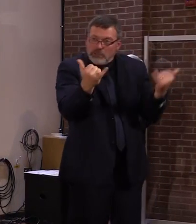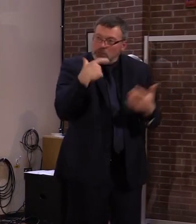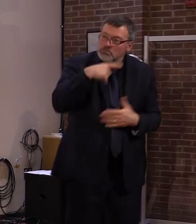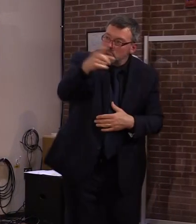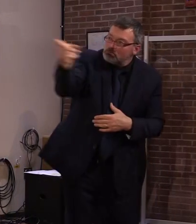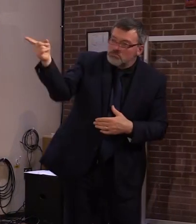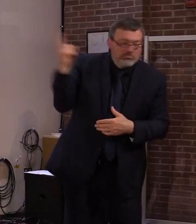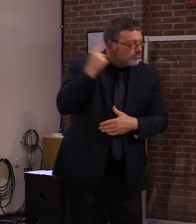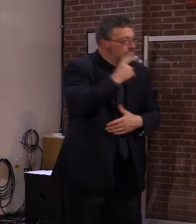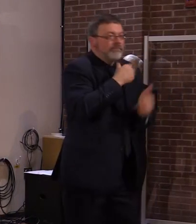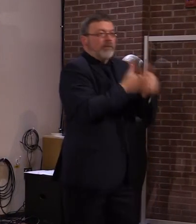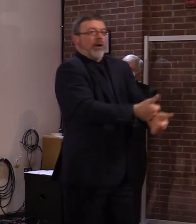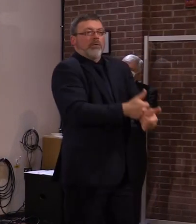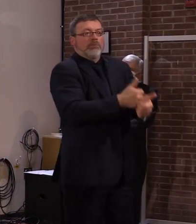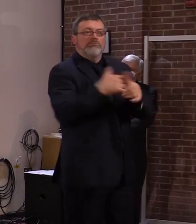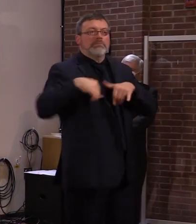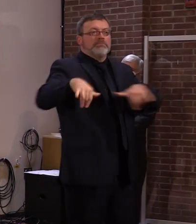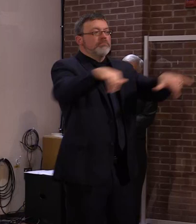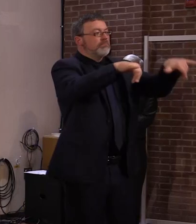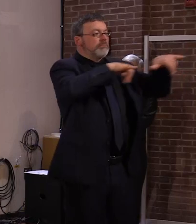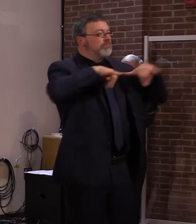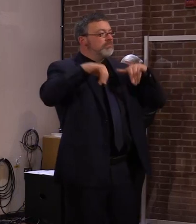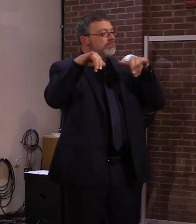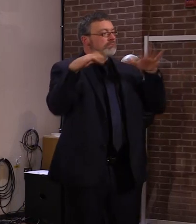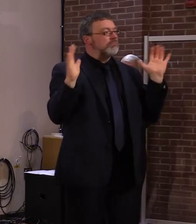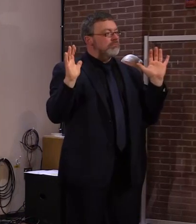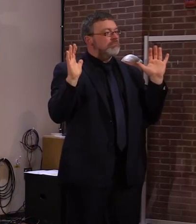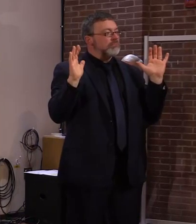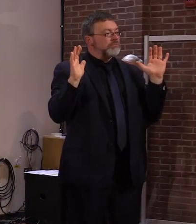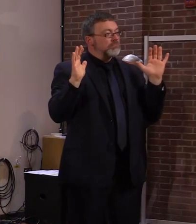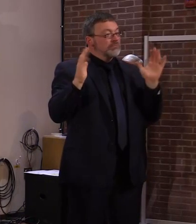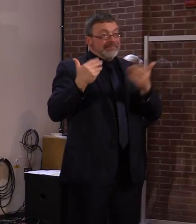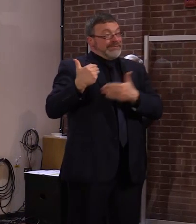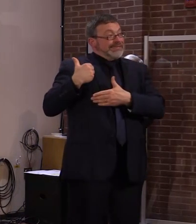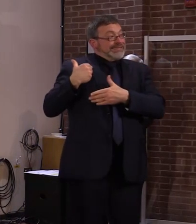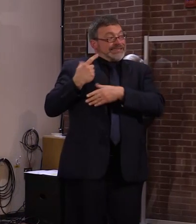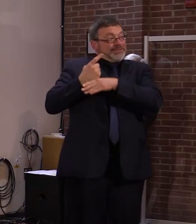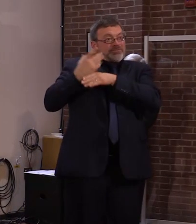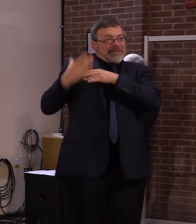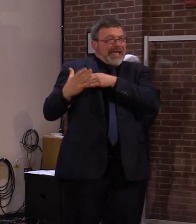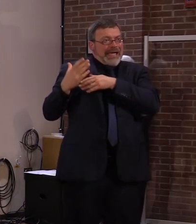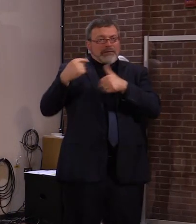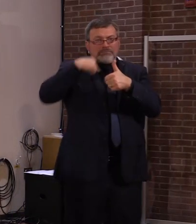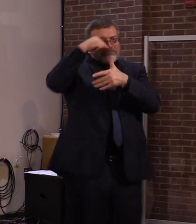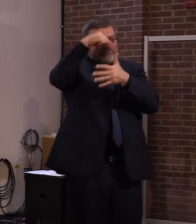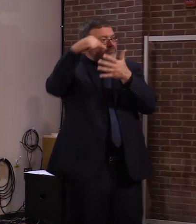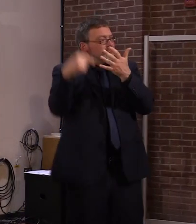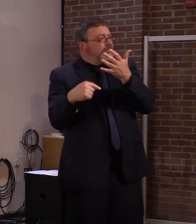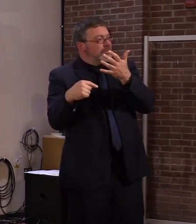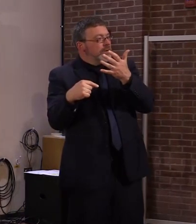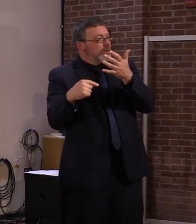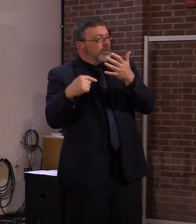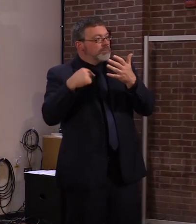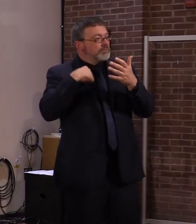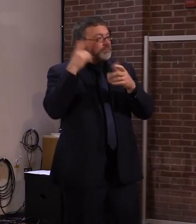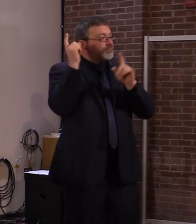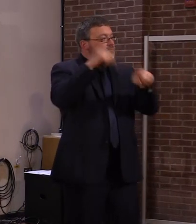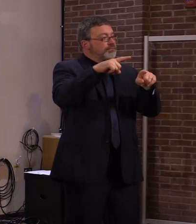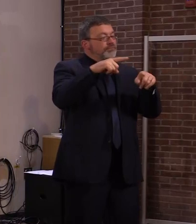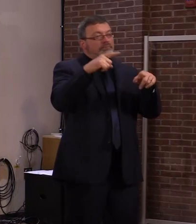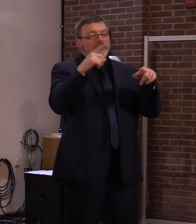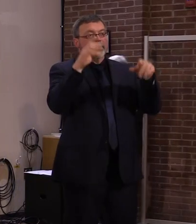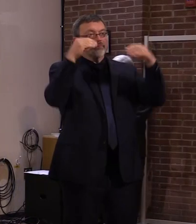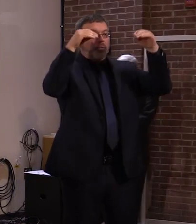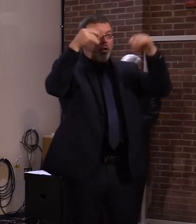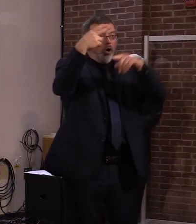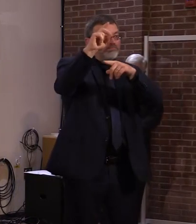of time on weekends. I go and have my to-do list, and I find myself in hardware stores. And if I'm in